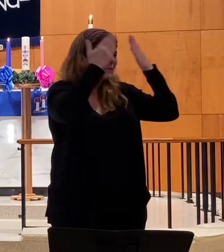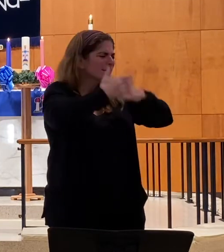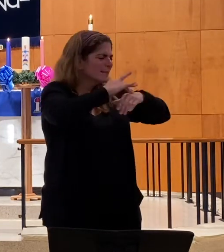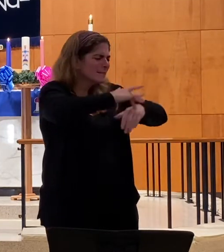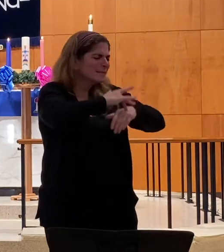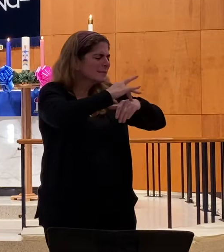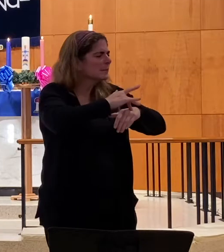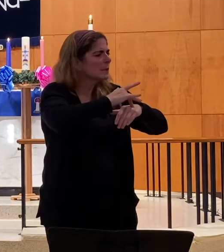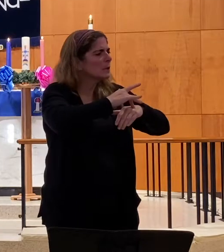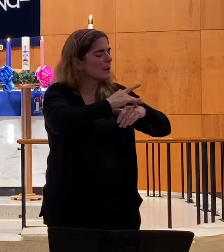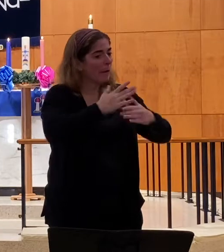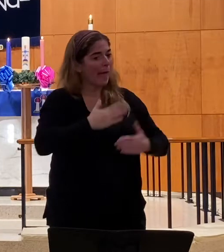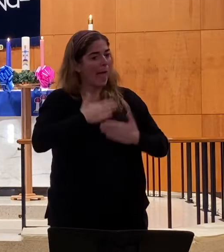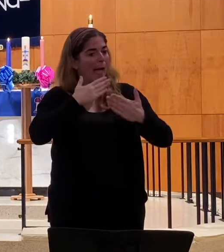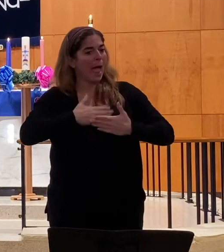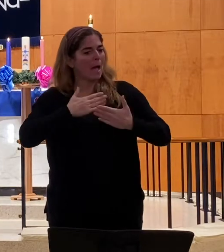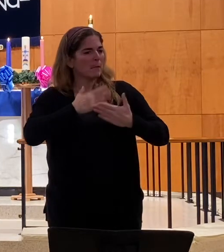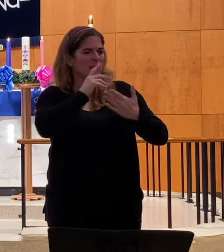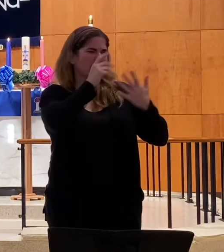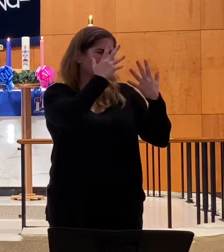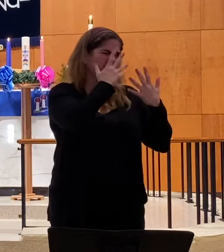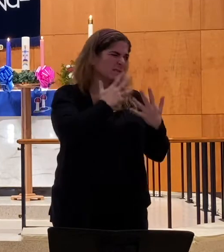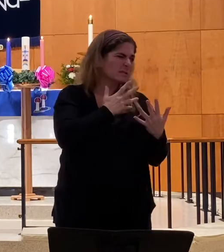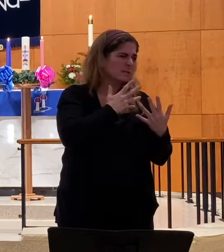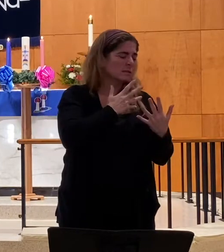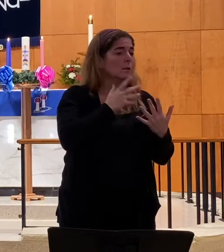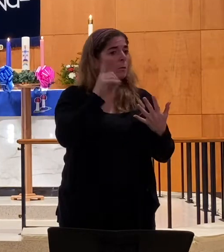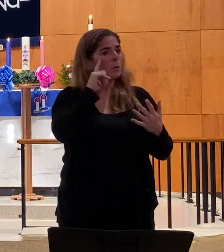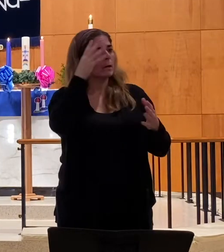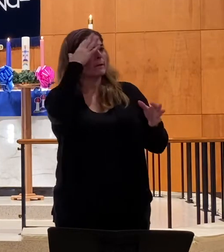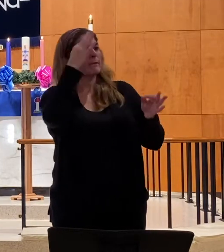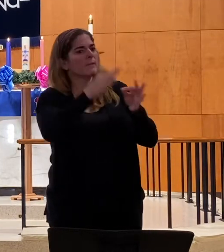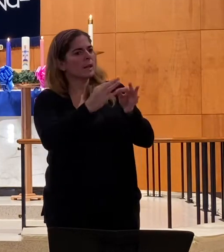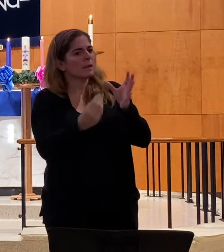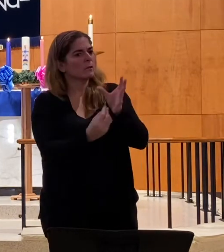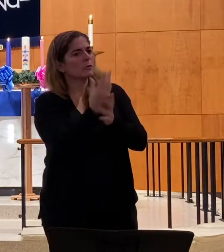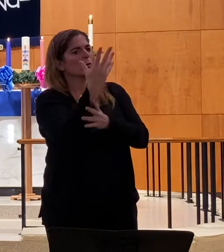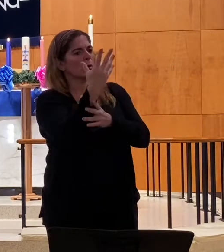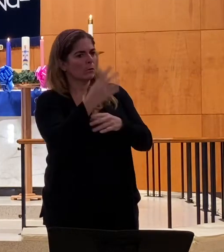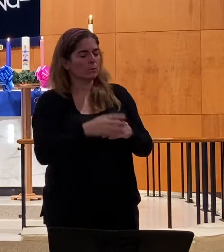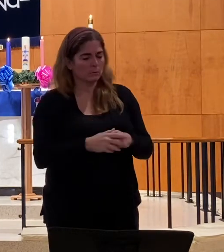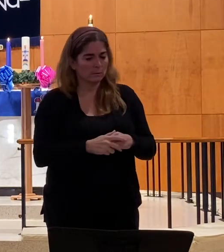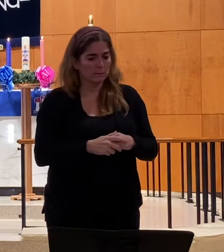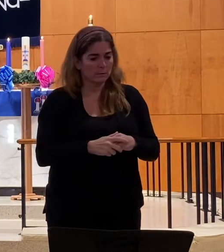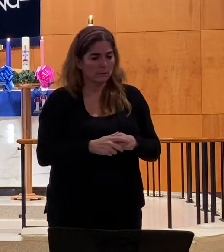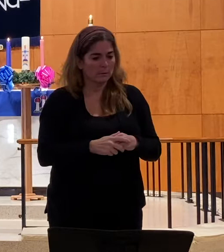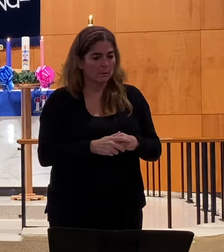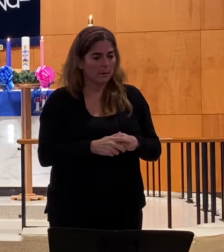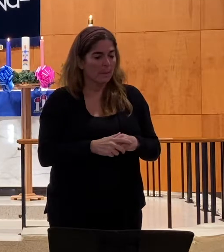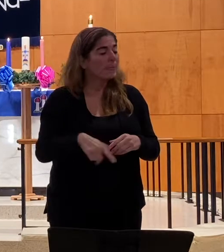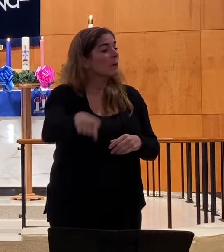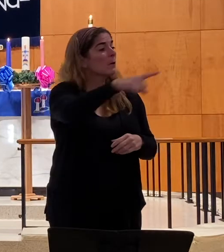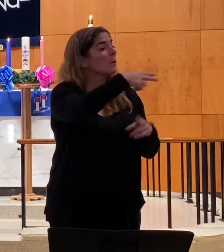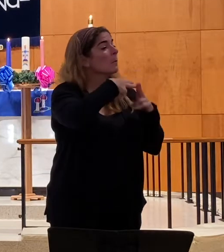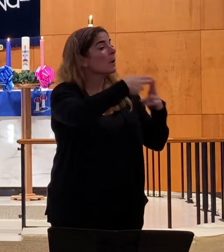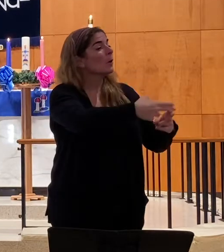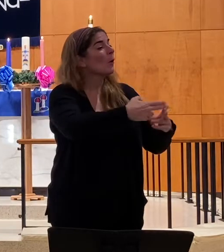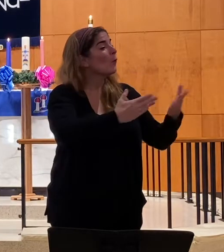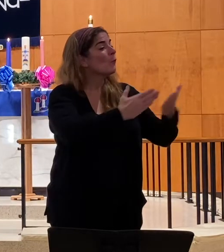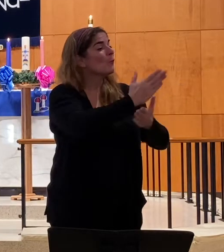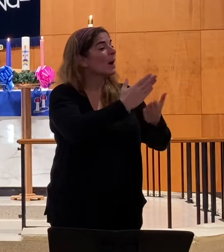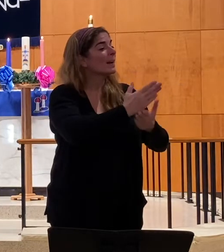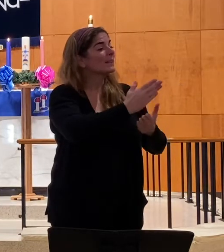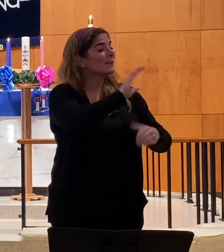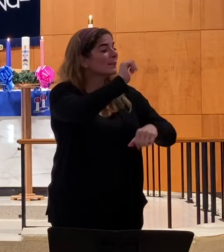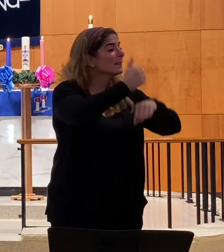gladness instead of mourning, the mantle of praise instead of a faint spirit. They will be called oaks of righteousness, the planting